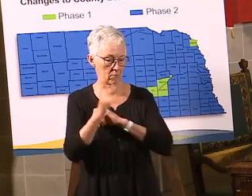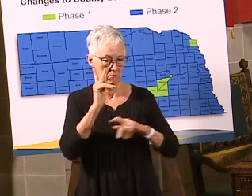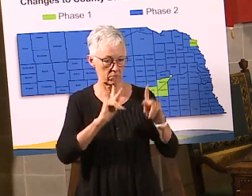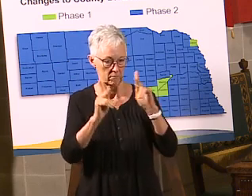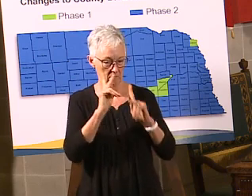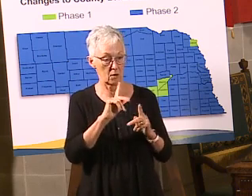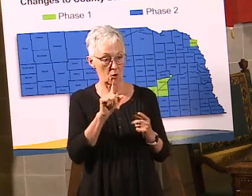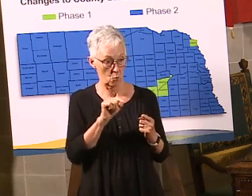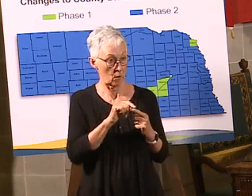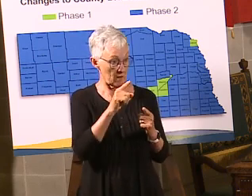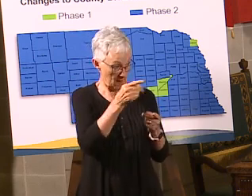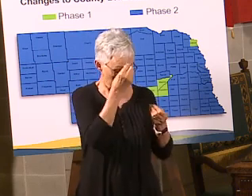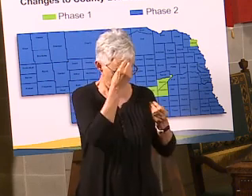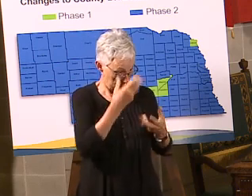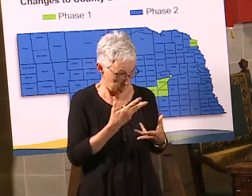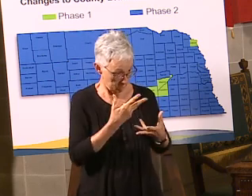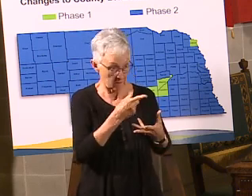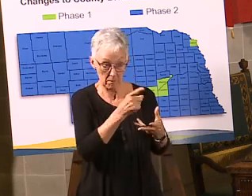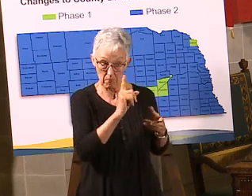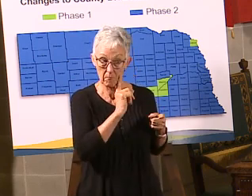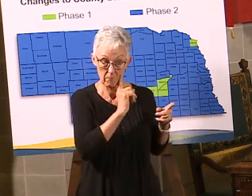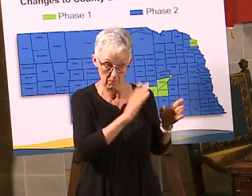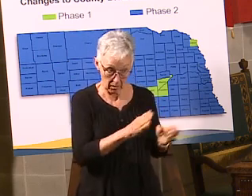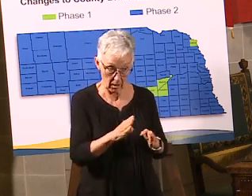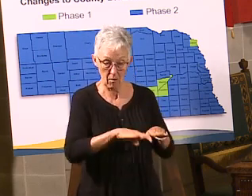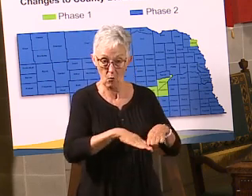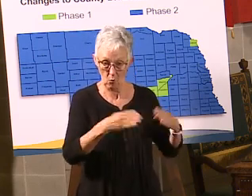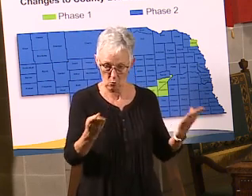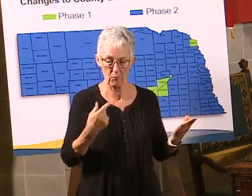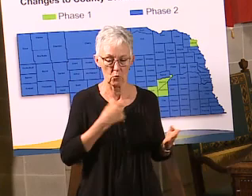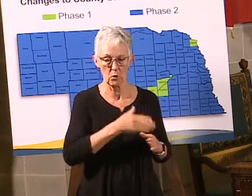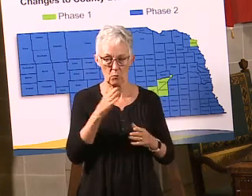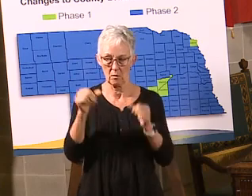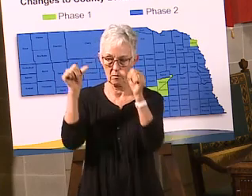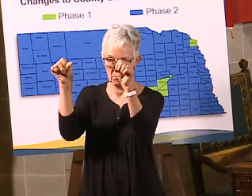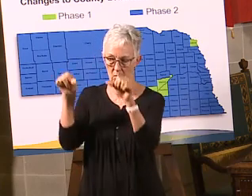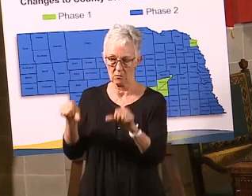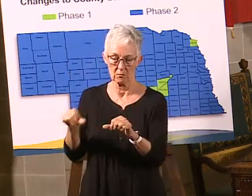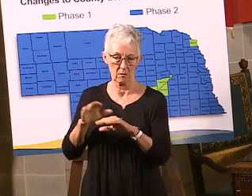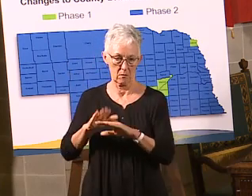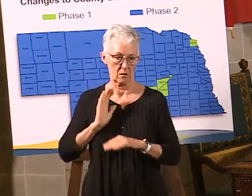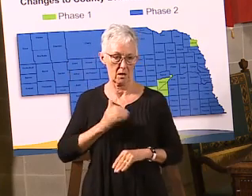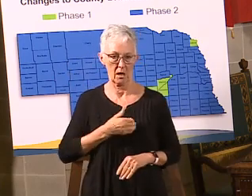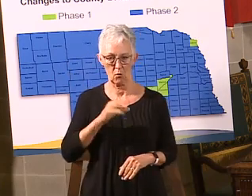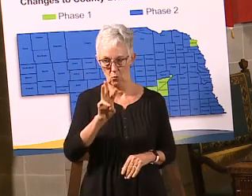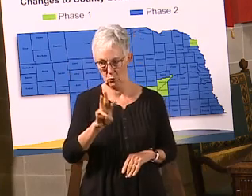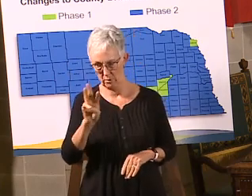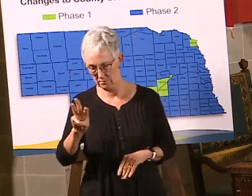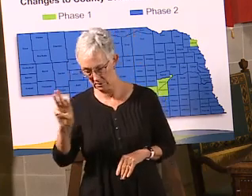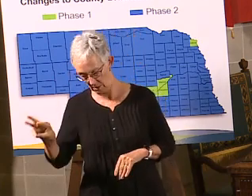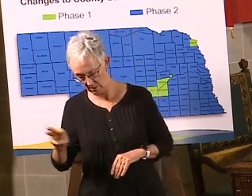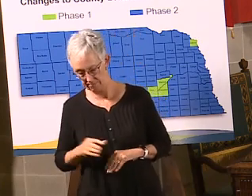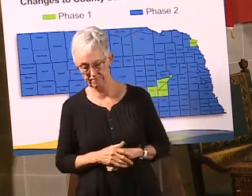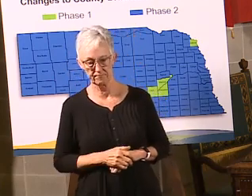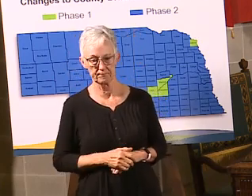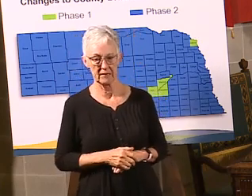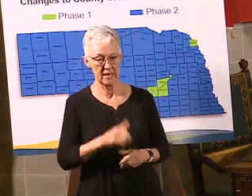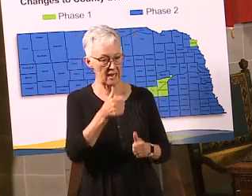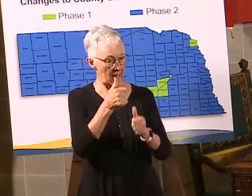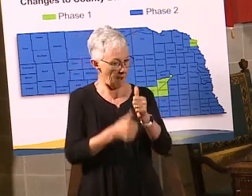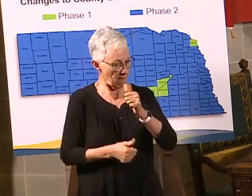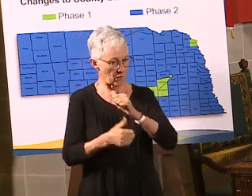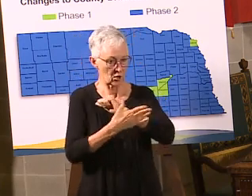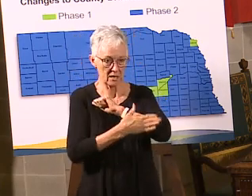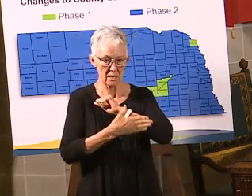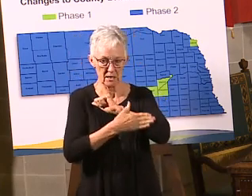will publish the date driver's licensing services will be available on our website. As counties choose to open their offices again